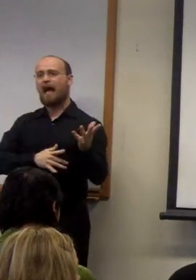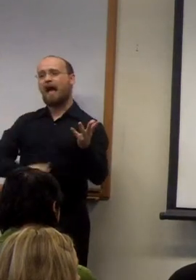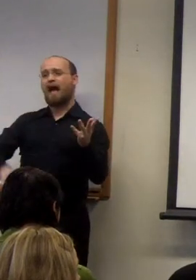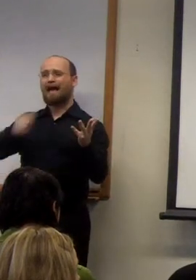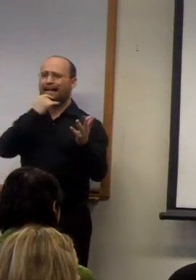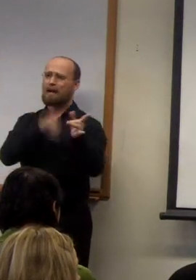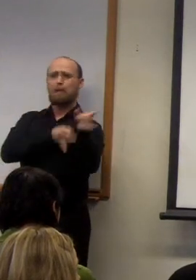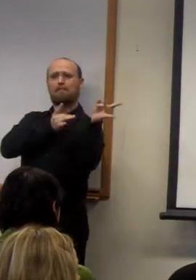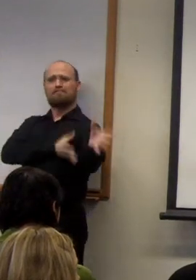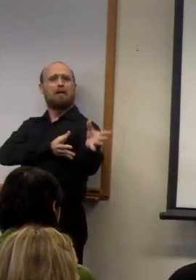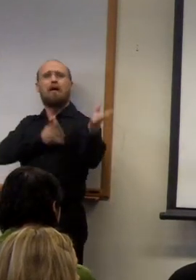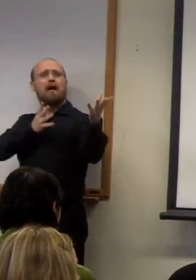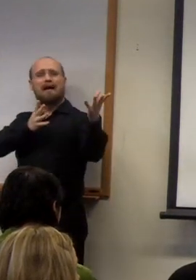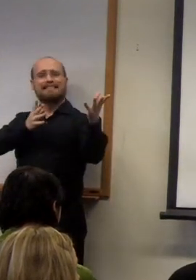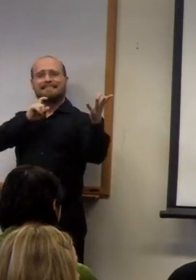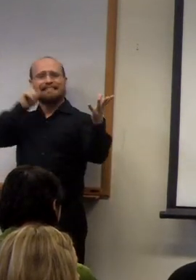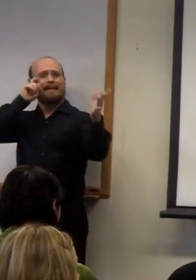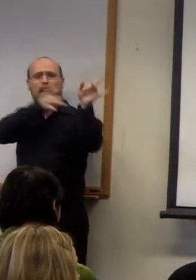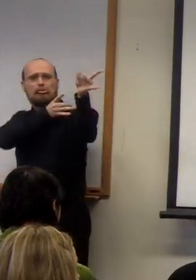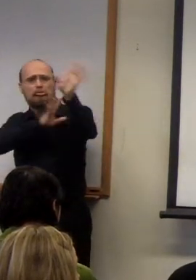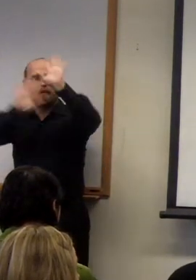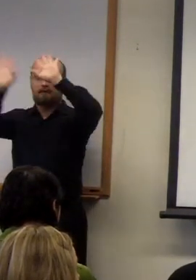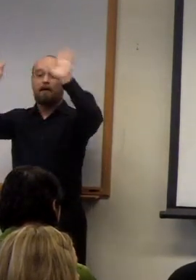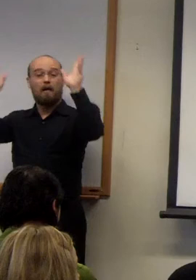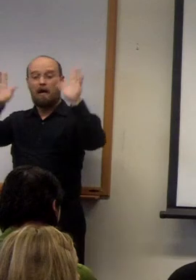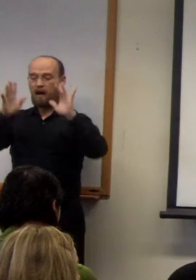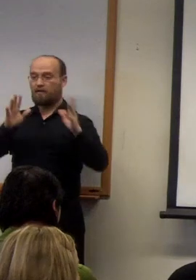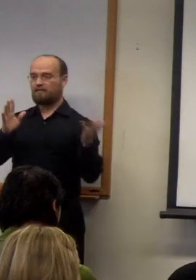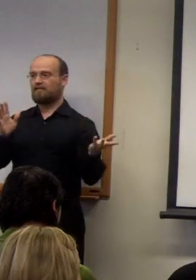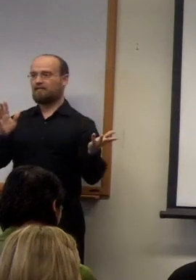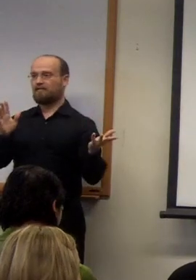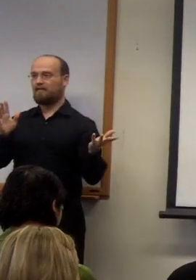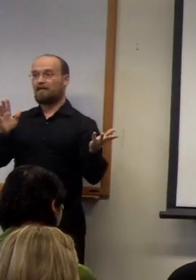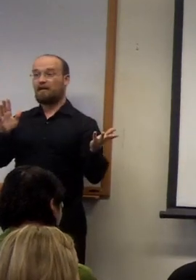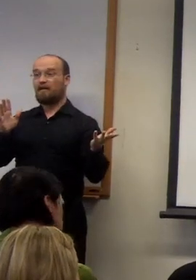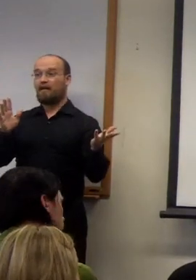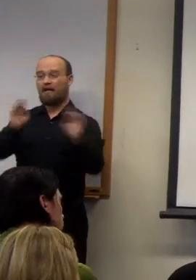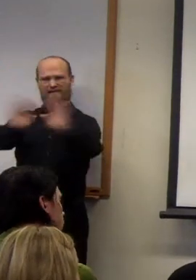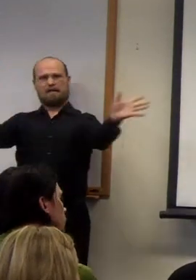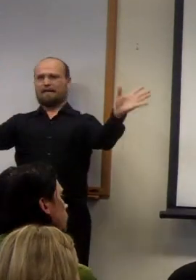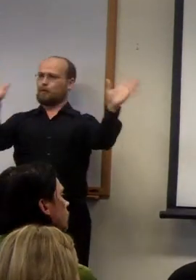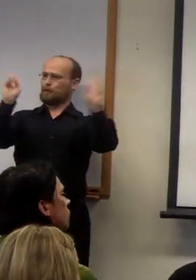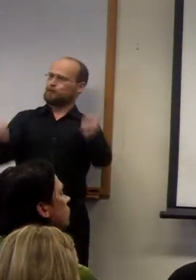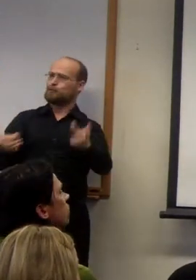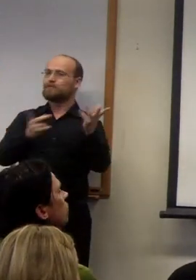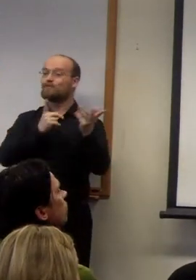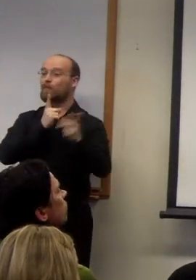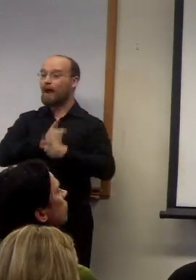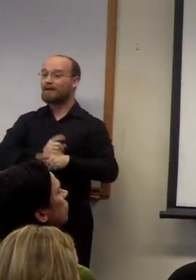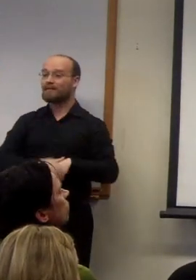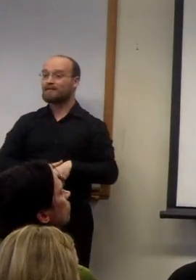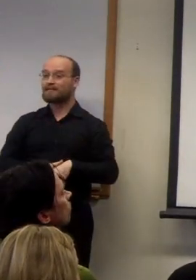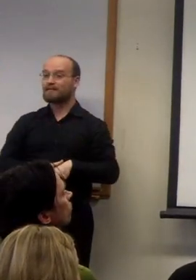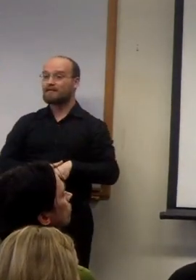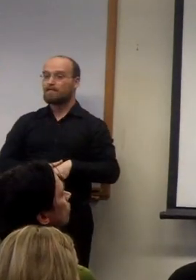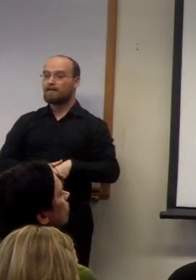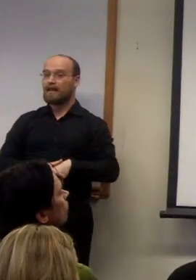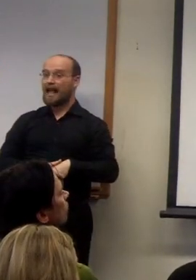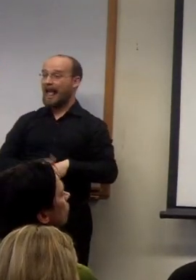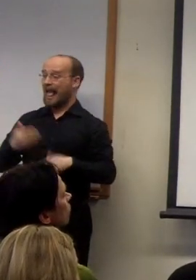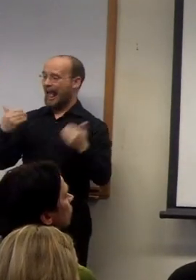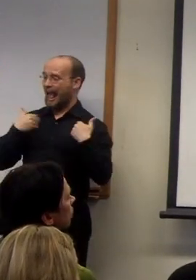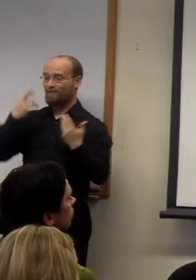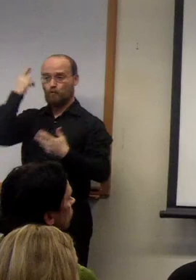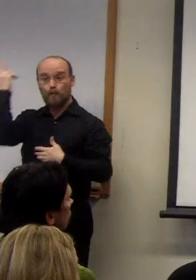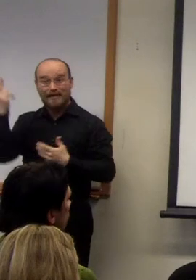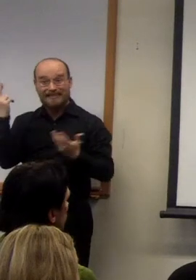homophobia, sexism, and all these things, right? You know, the issues, right? Is there any reason whatsoever to deny a human being access to